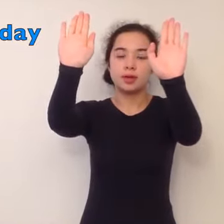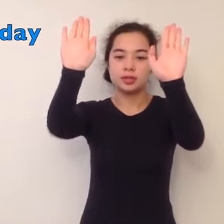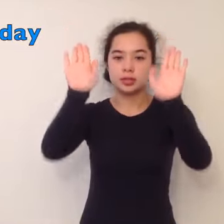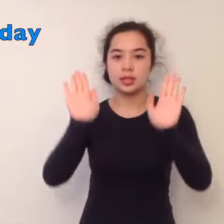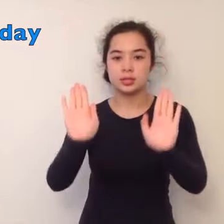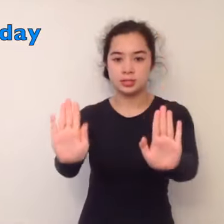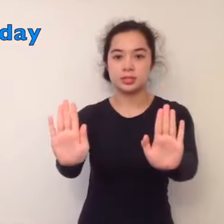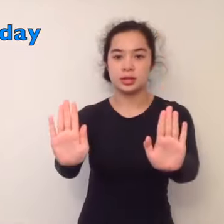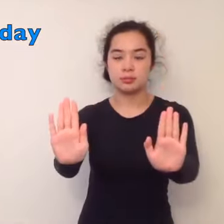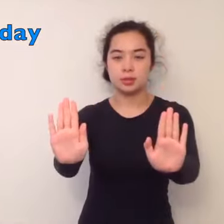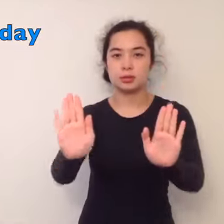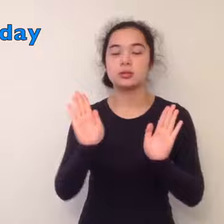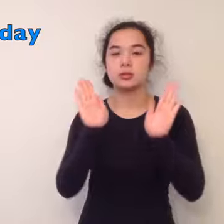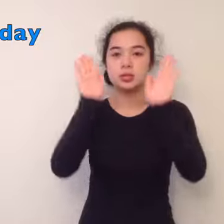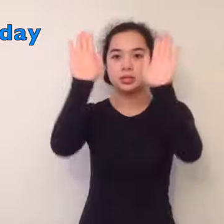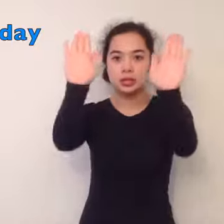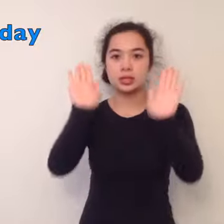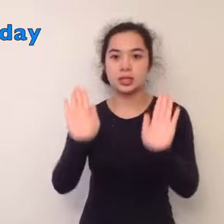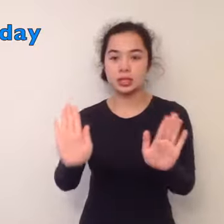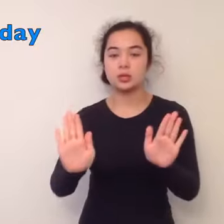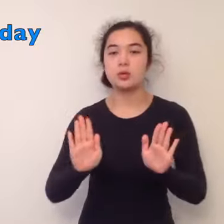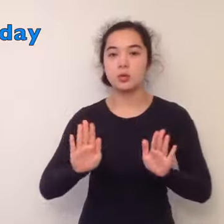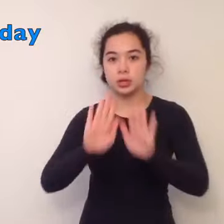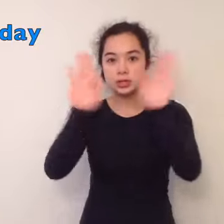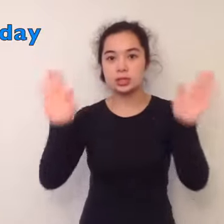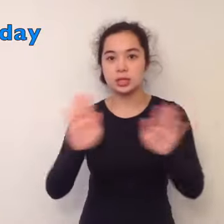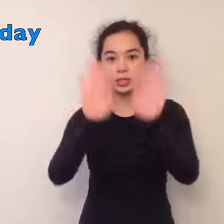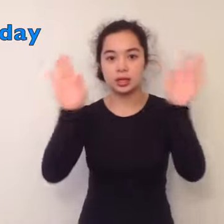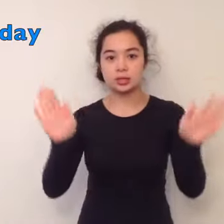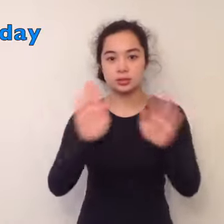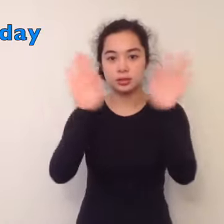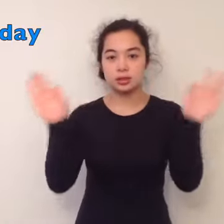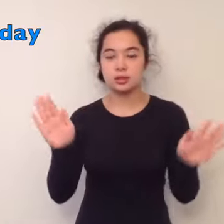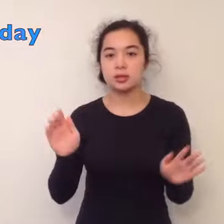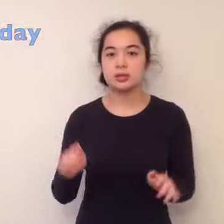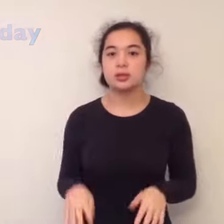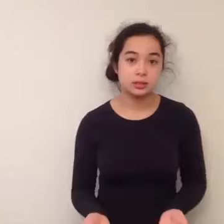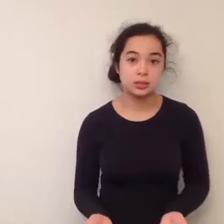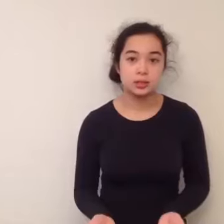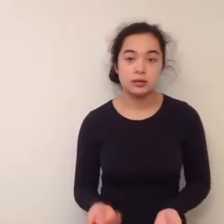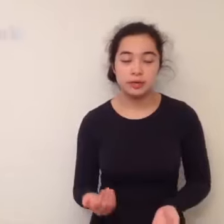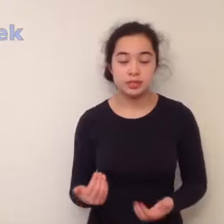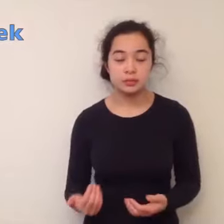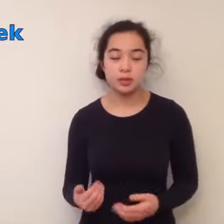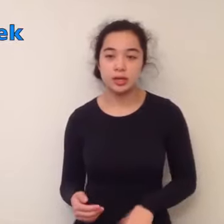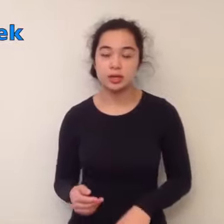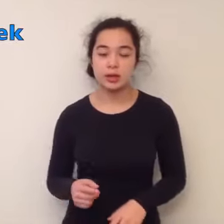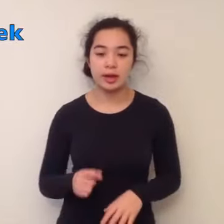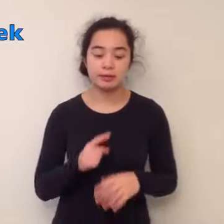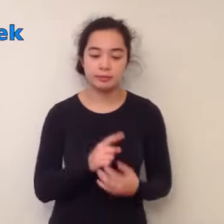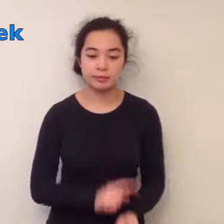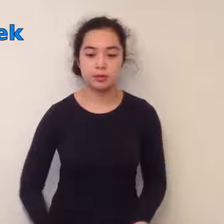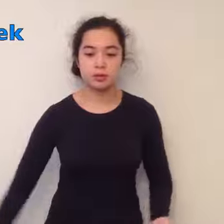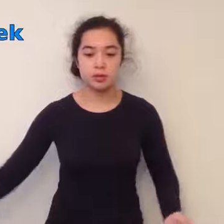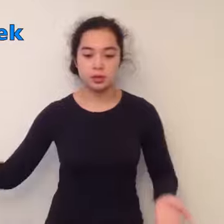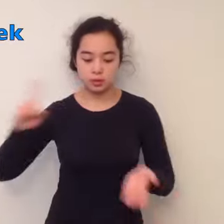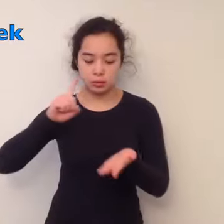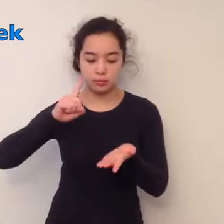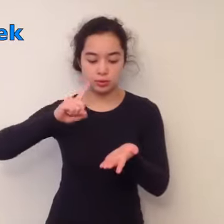first and then down a bit. Sunday or Sunday. Firstly, for week, you put